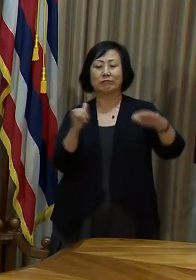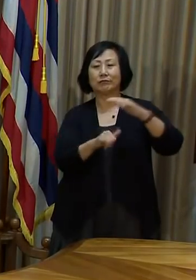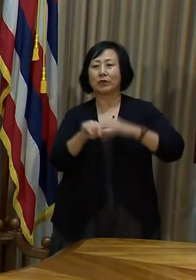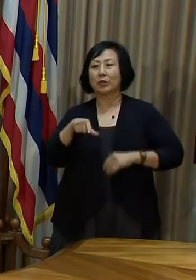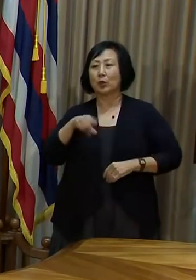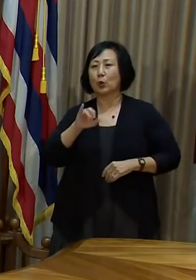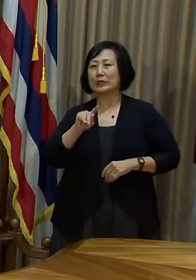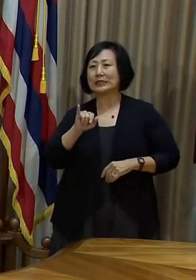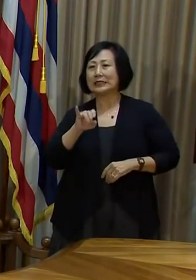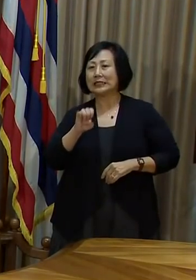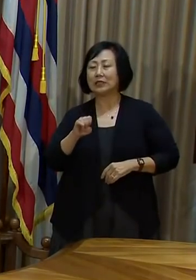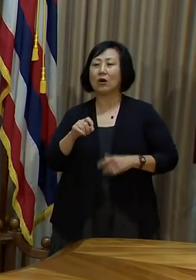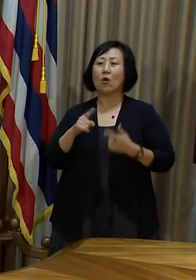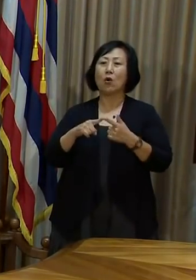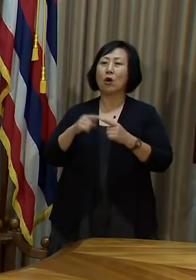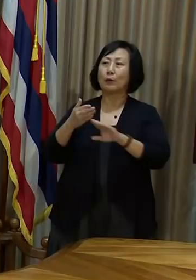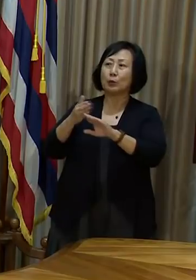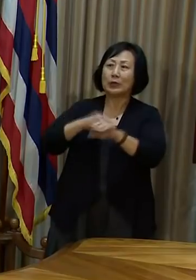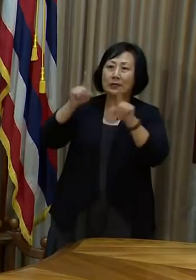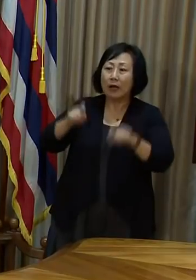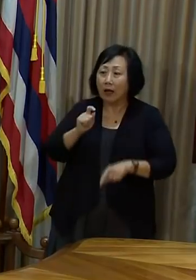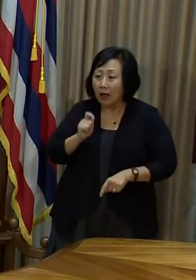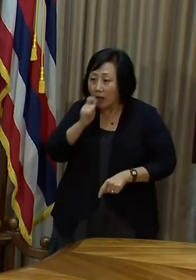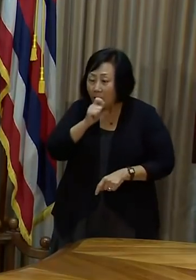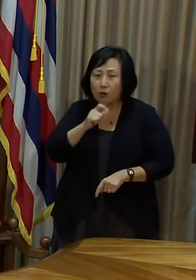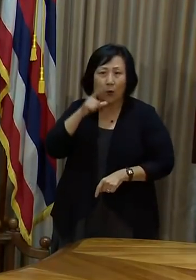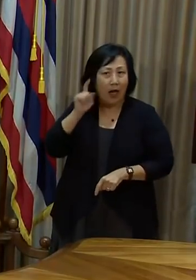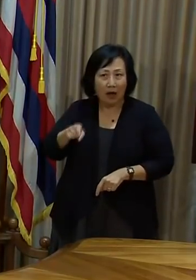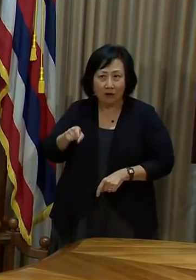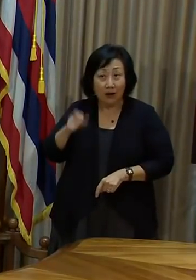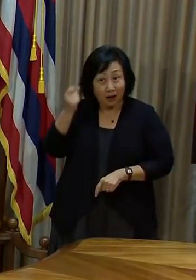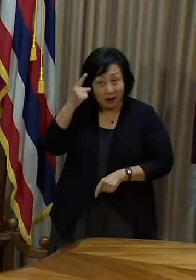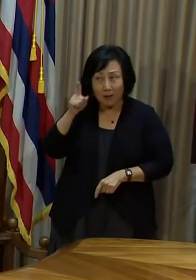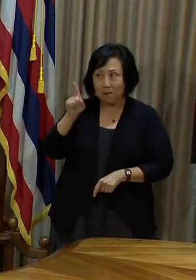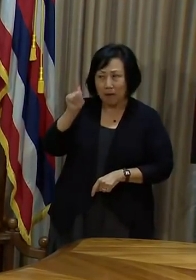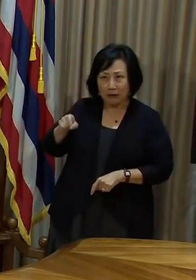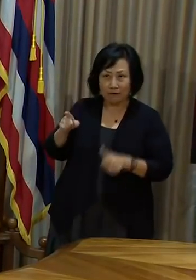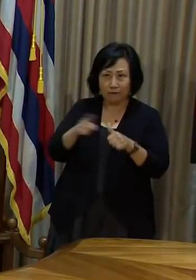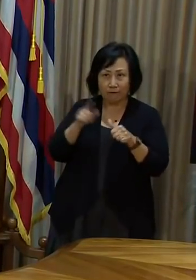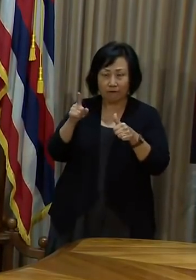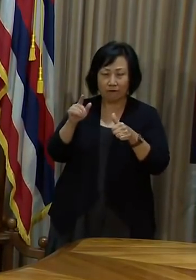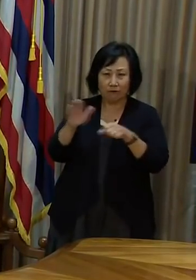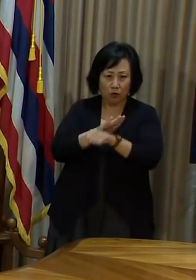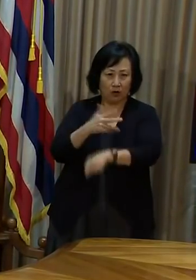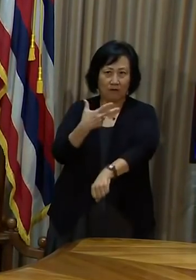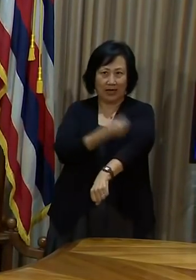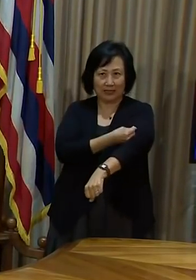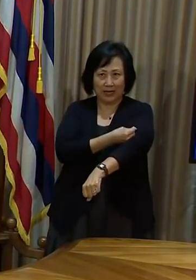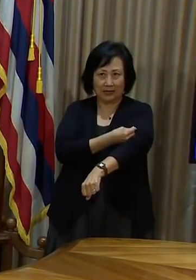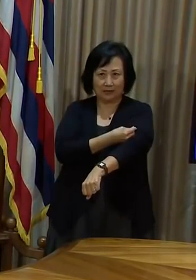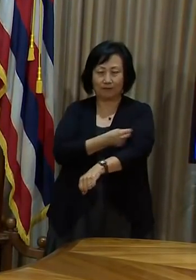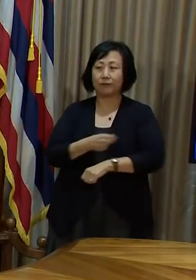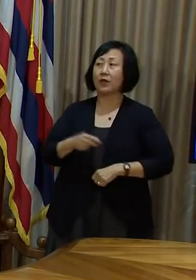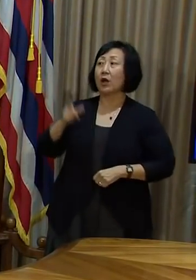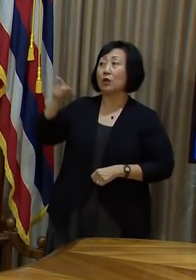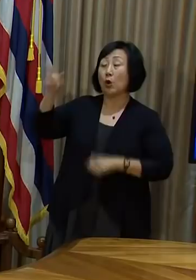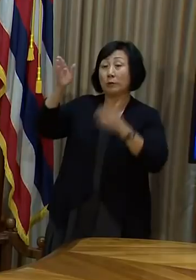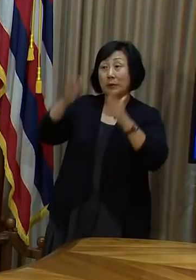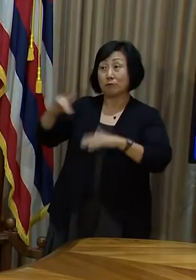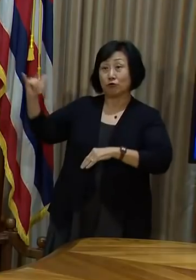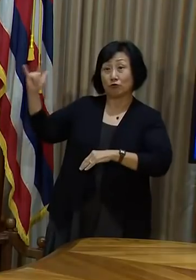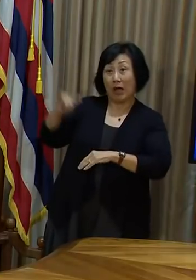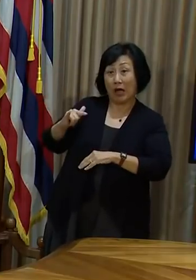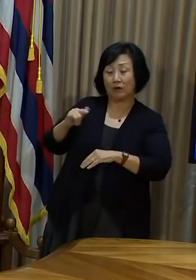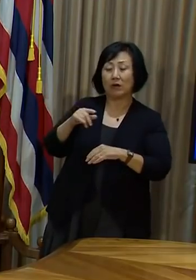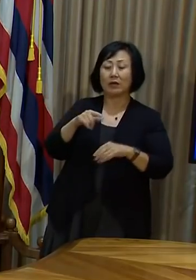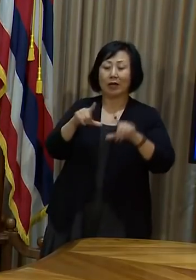testing requirements when traveling to Hawaii if they are fully vaccinated. Travelers must be able to